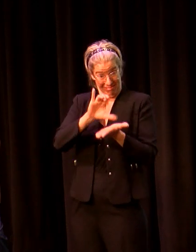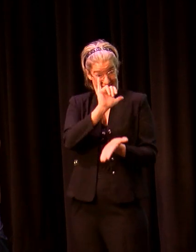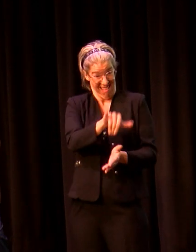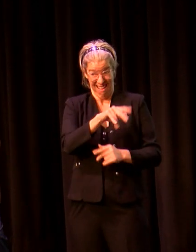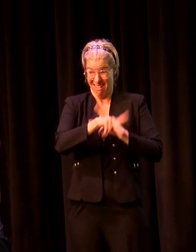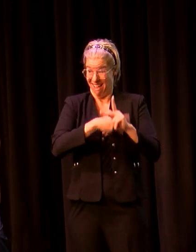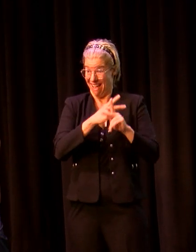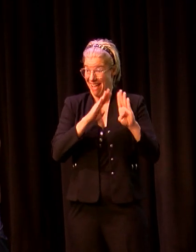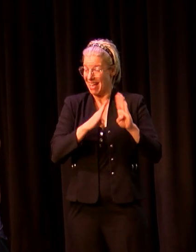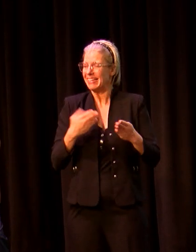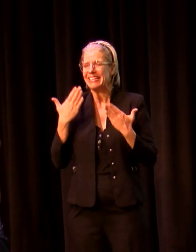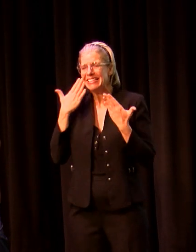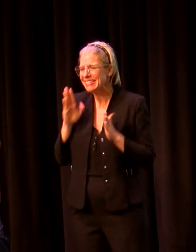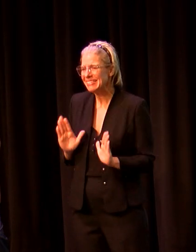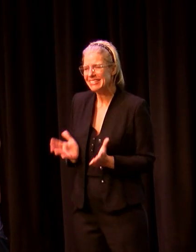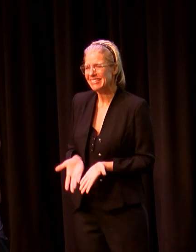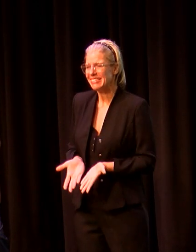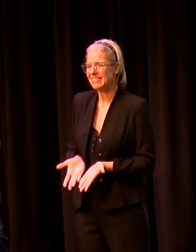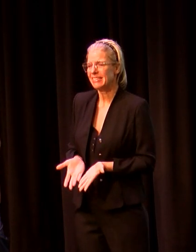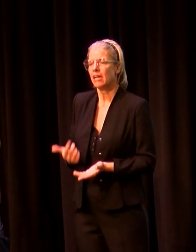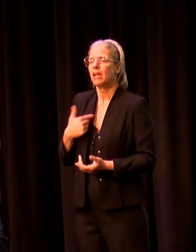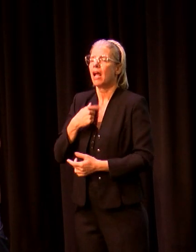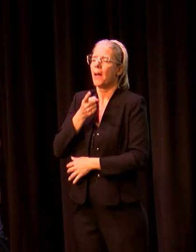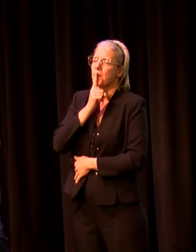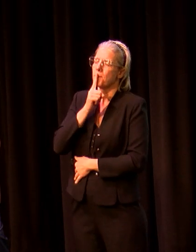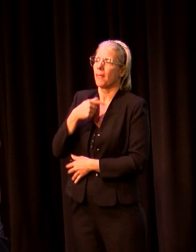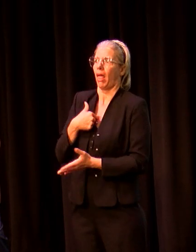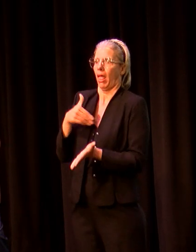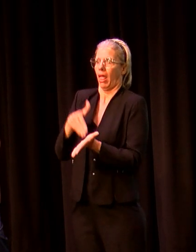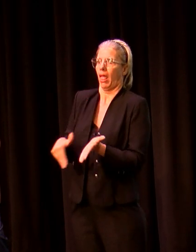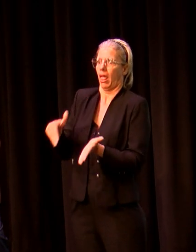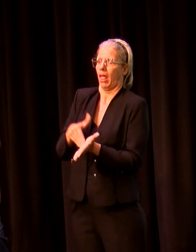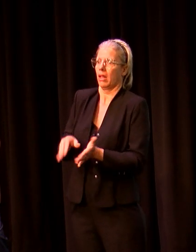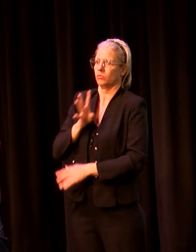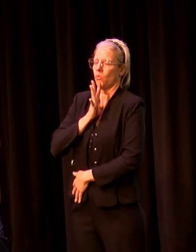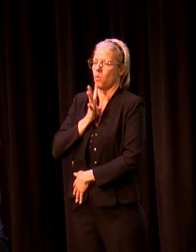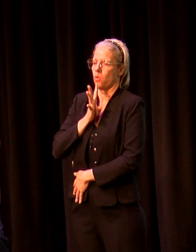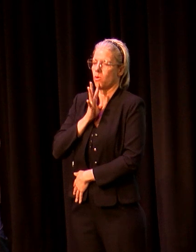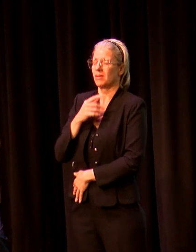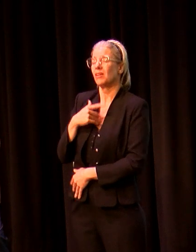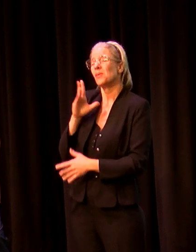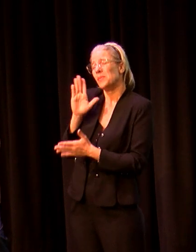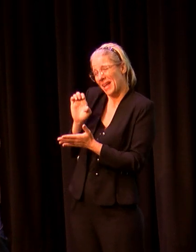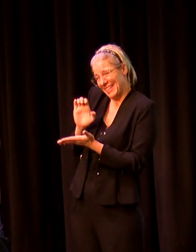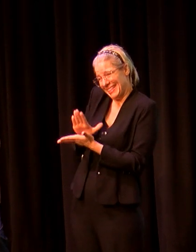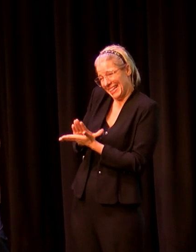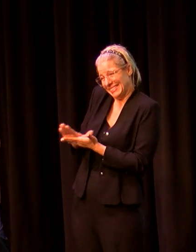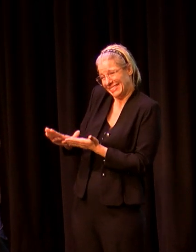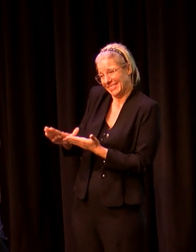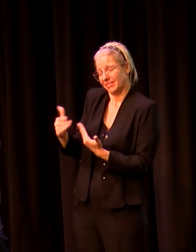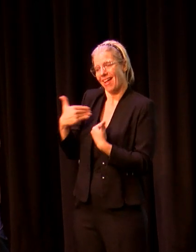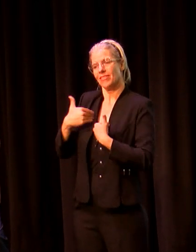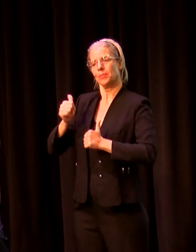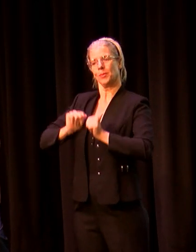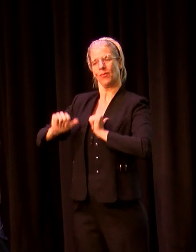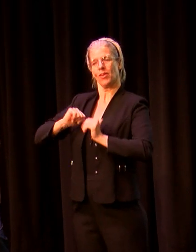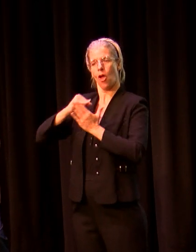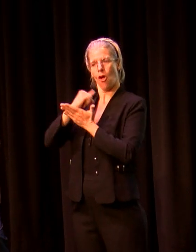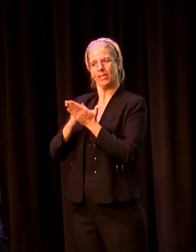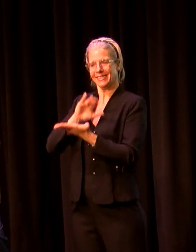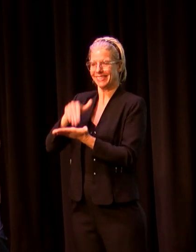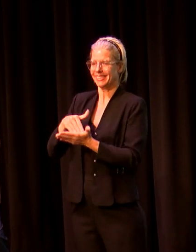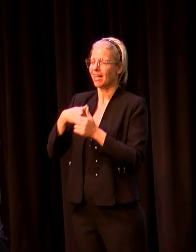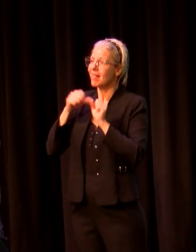thing is, not to sound like a broken record, but it would be really lovely to have a performing arts center that was